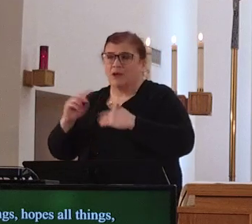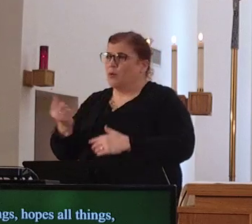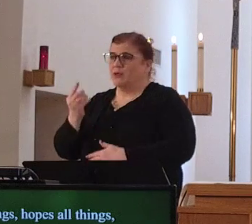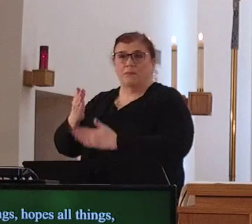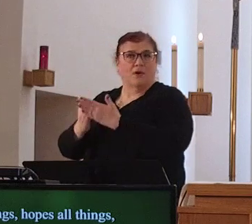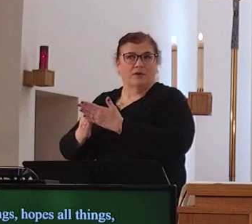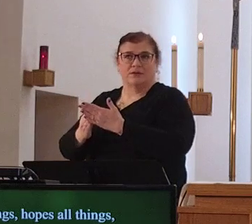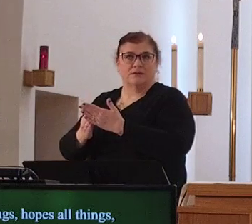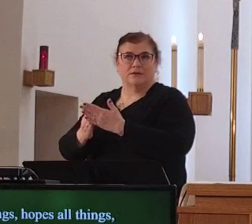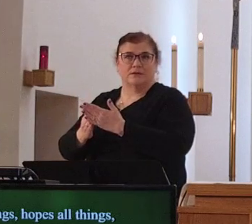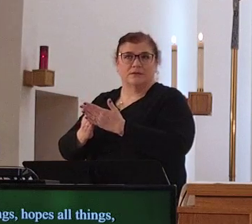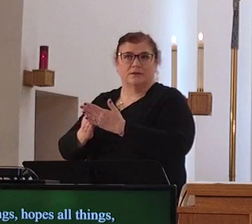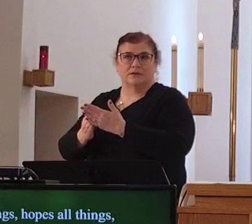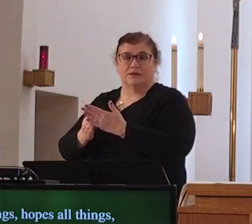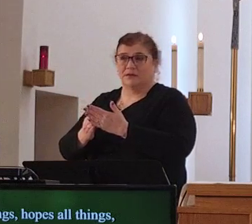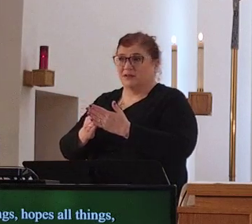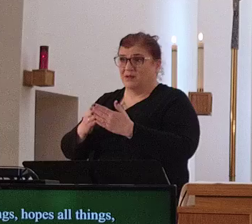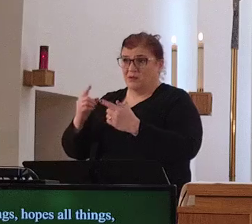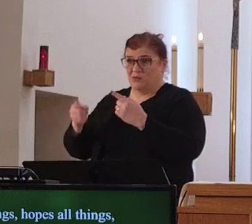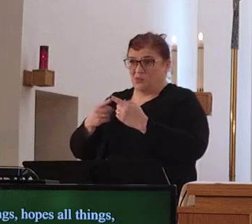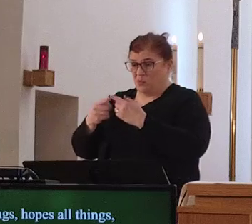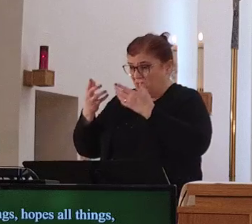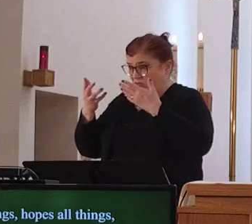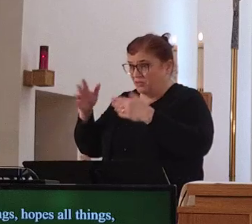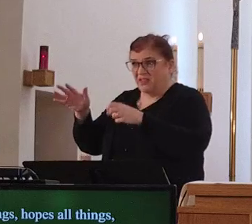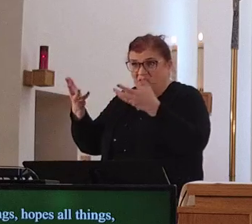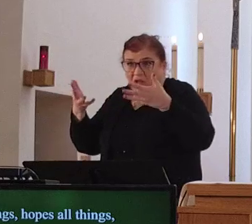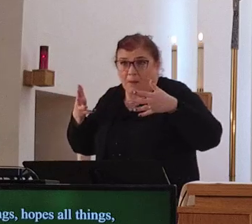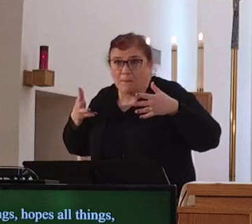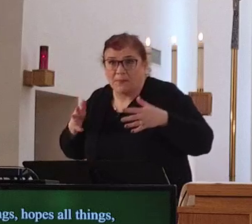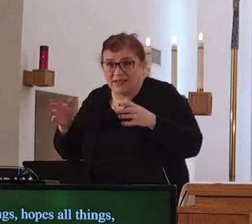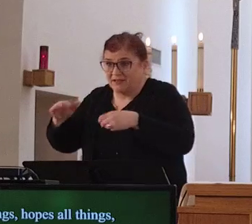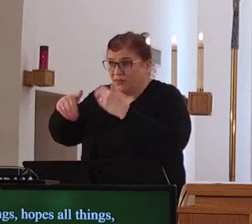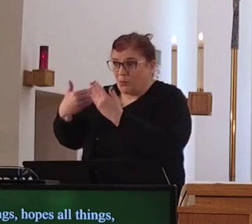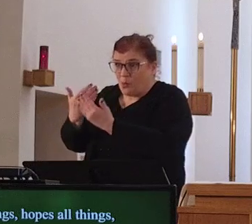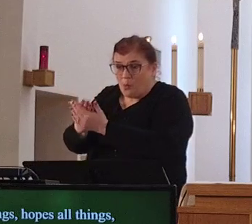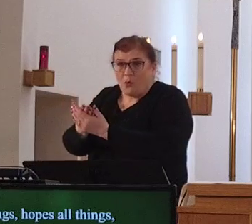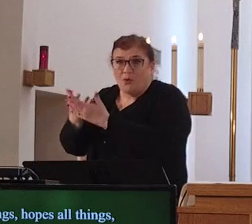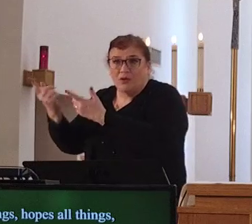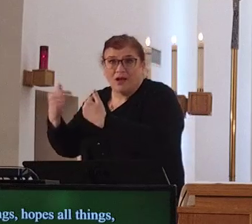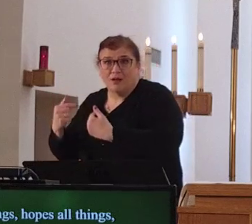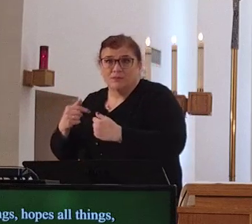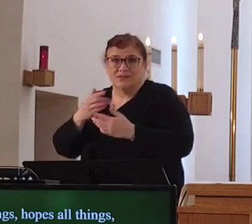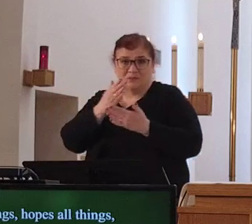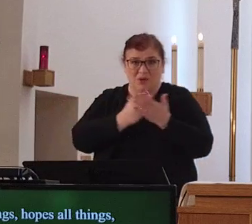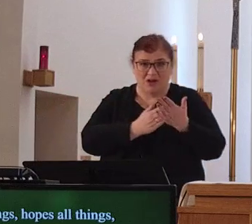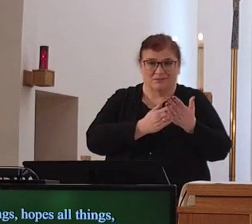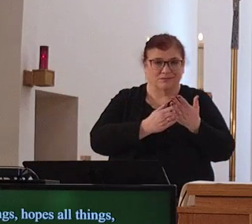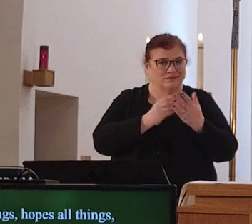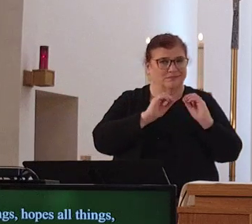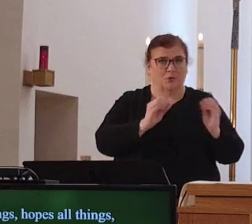only in part. But when the complete comes, the partial will come to an end.